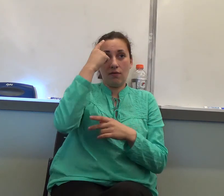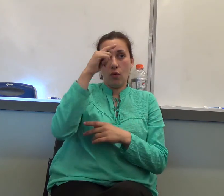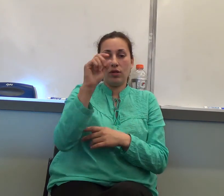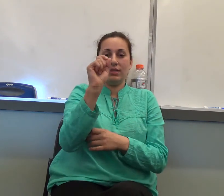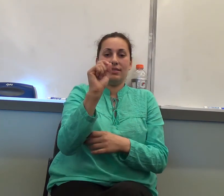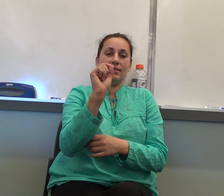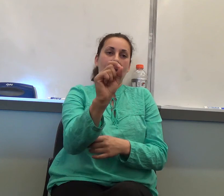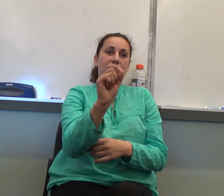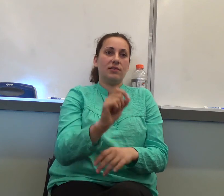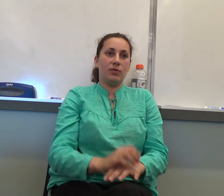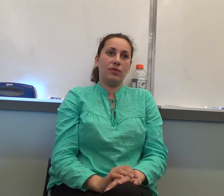of these two.